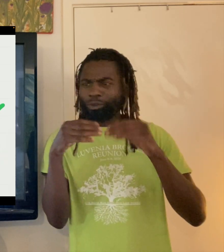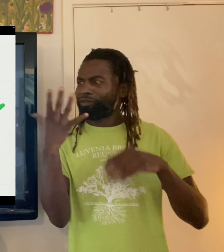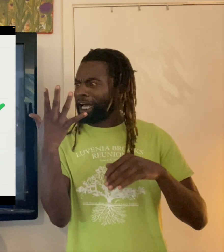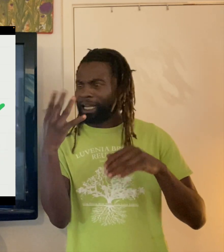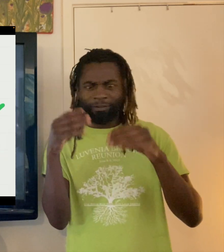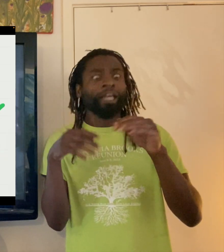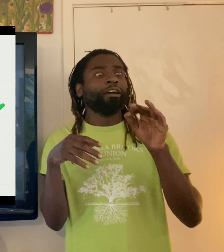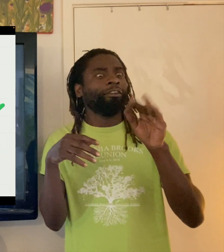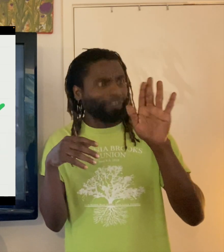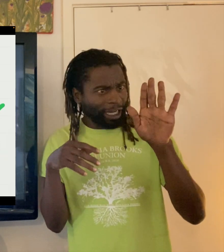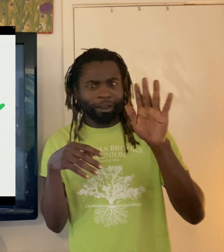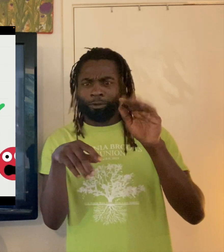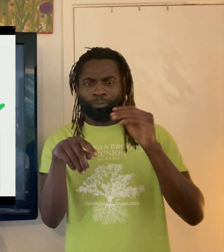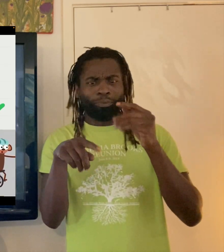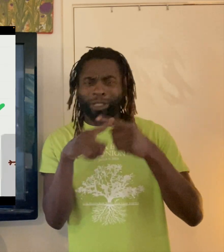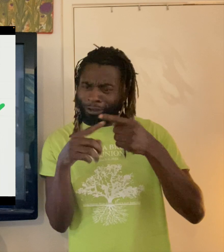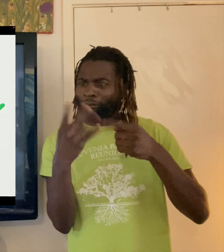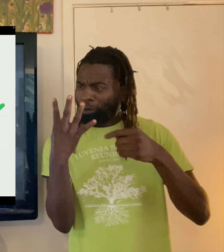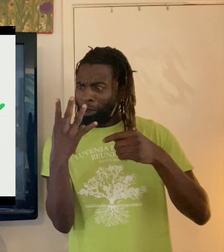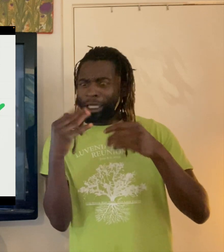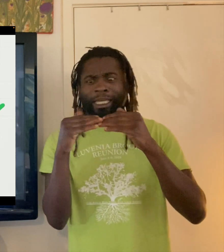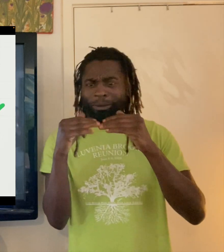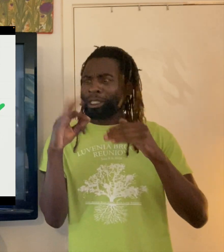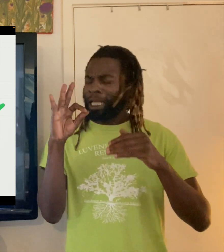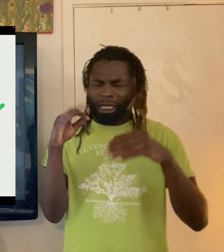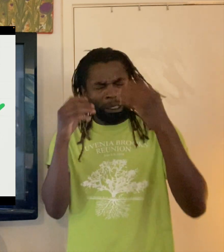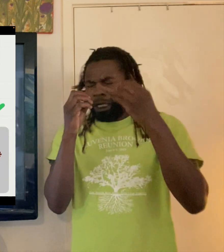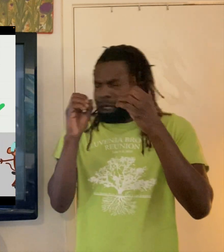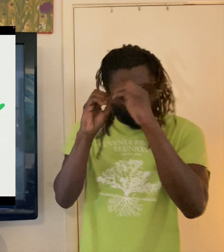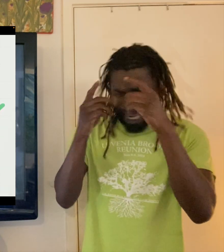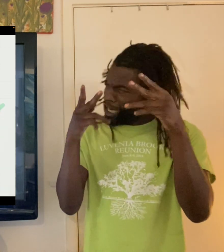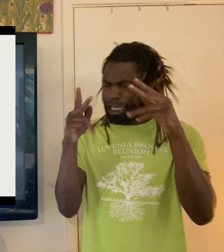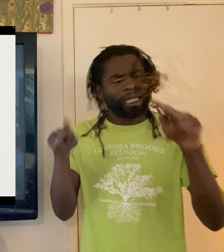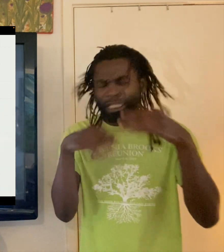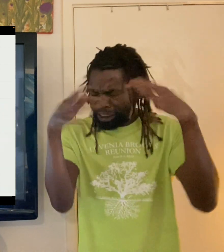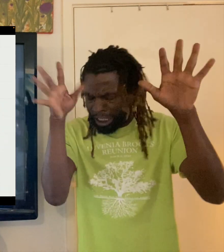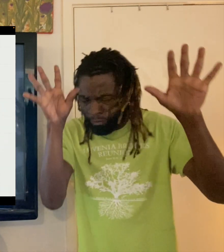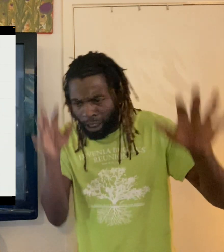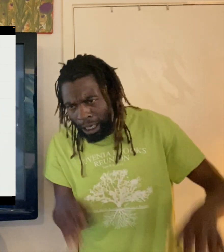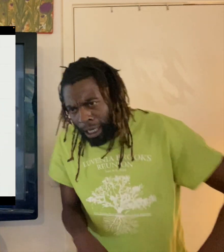Correct. 5 plus 4 equals 9. Correct. 9 minus 4 equals 5. Correct. Okay, that's enough.